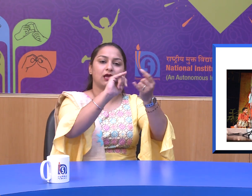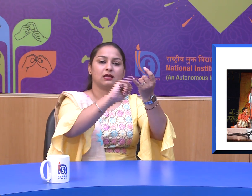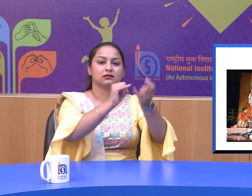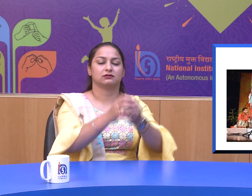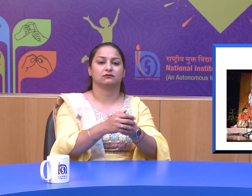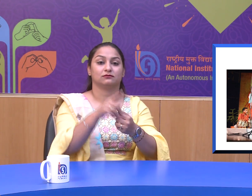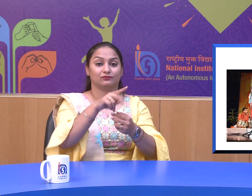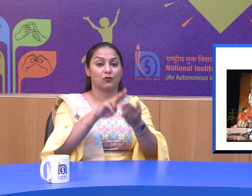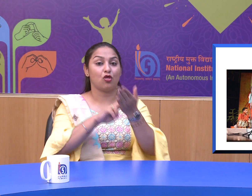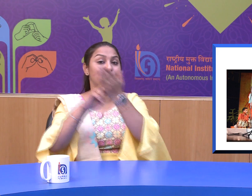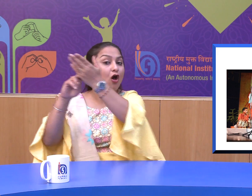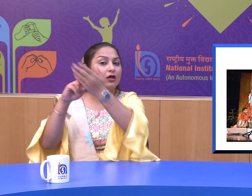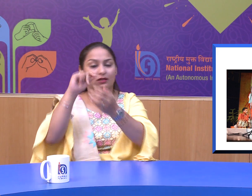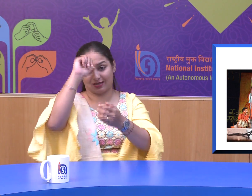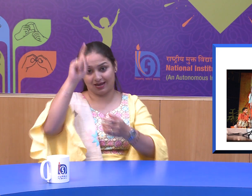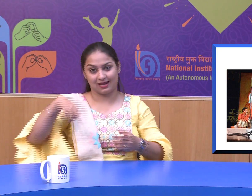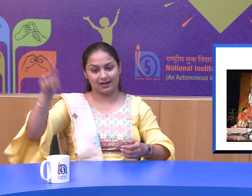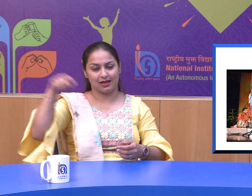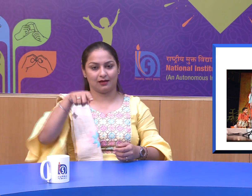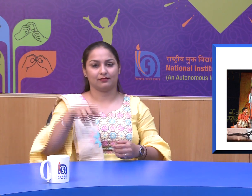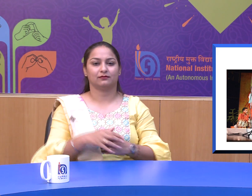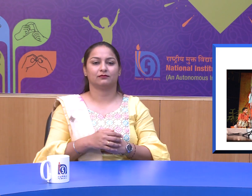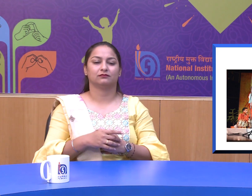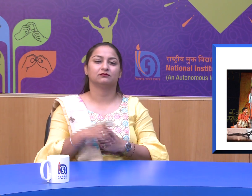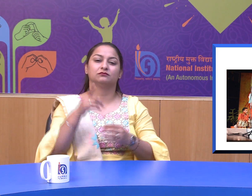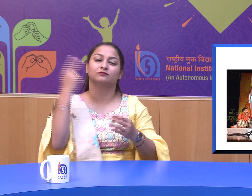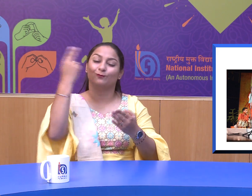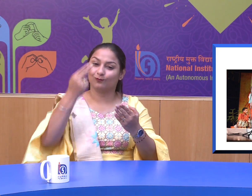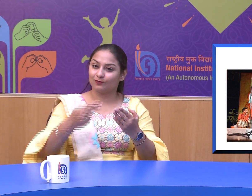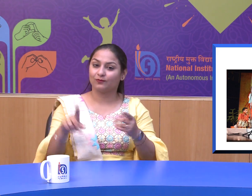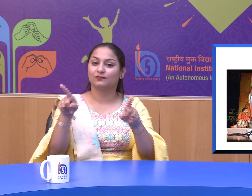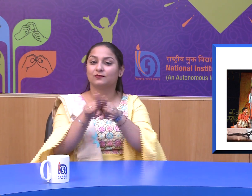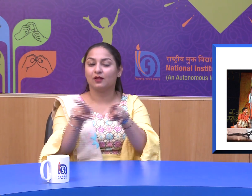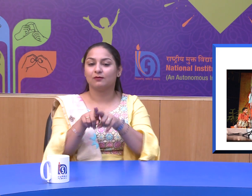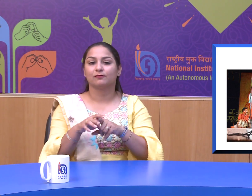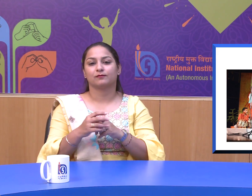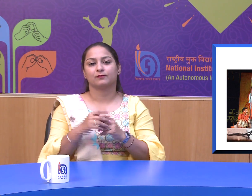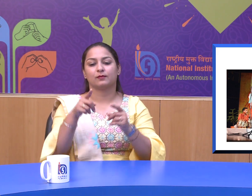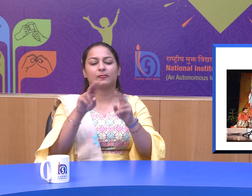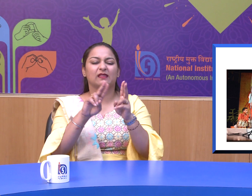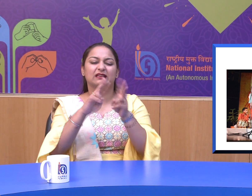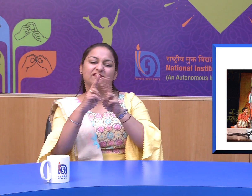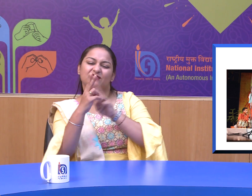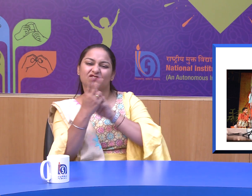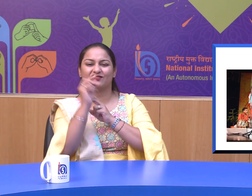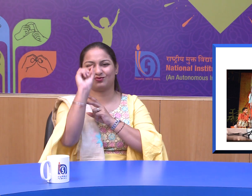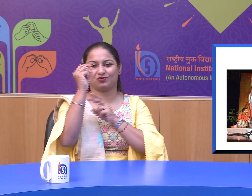in northern India applied such art forms with slight modifications.